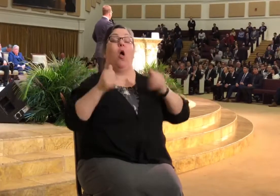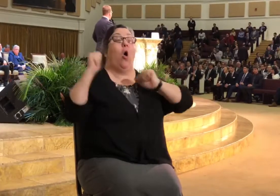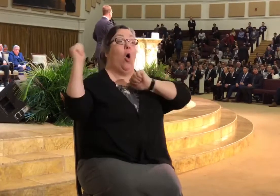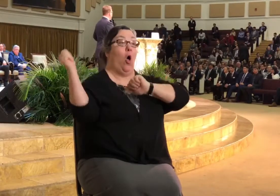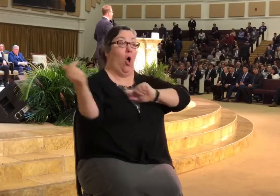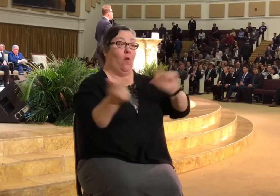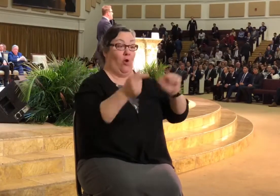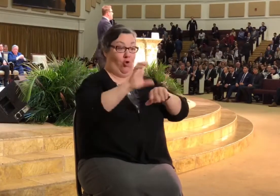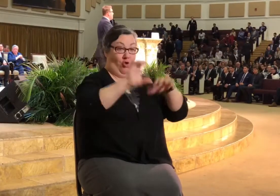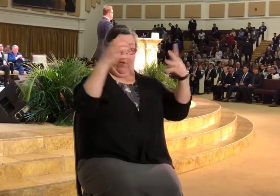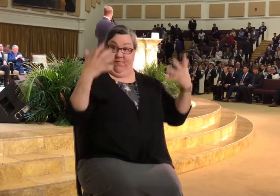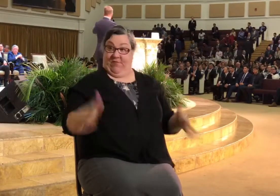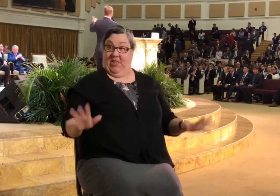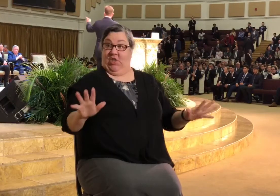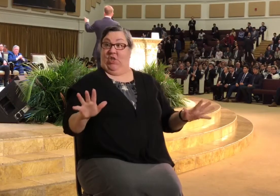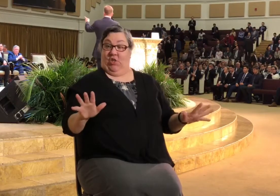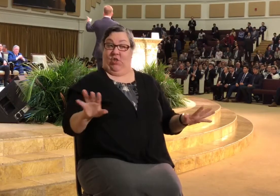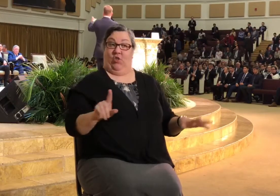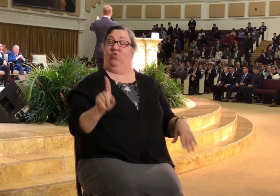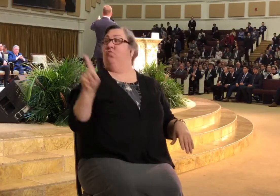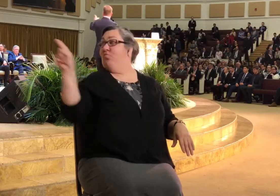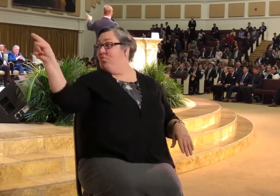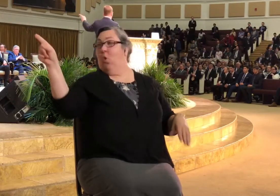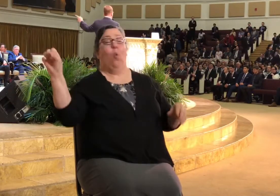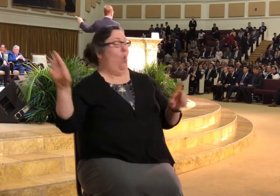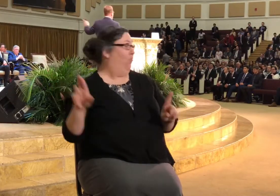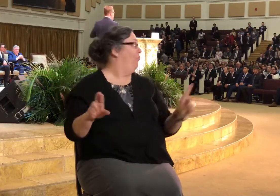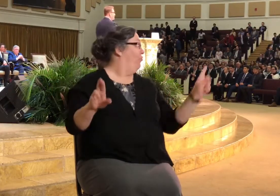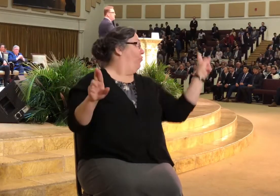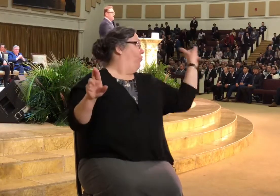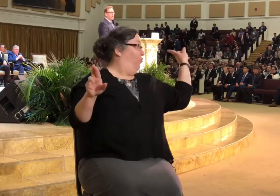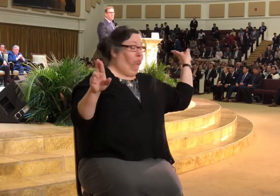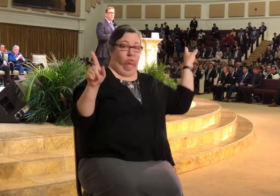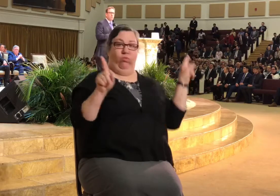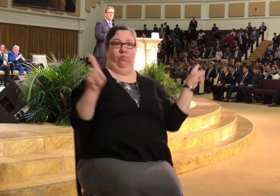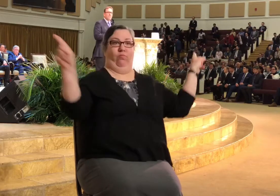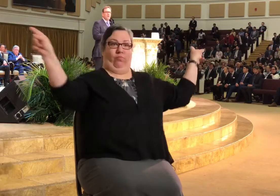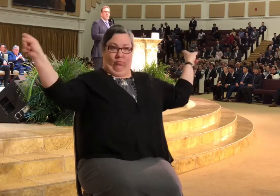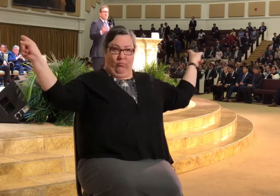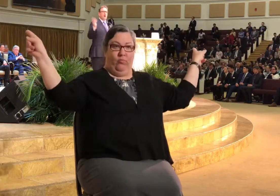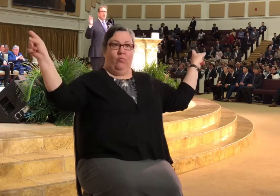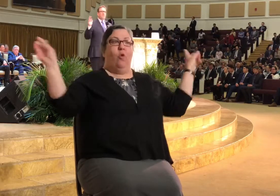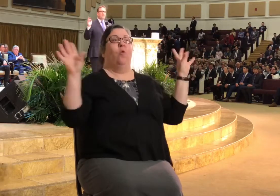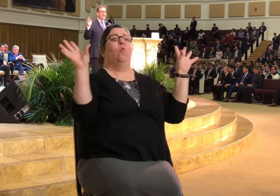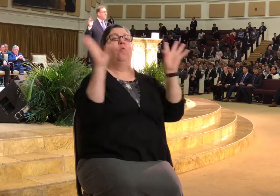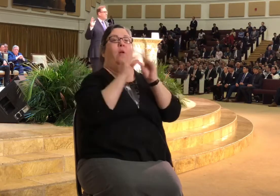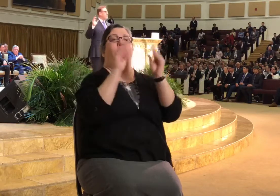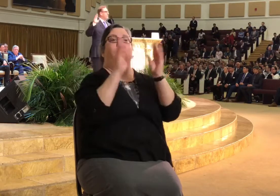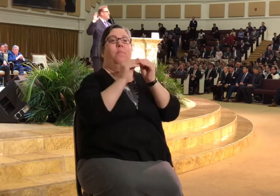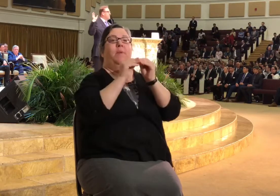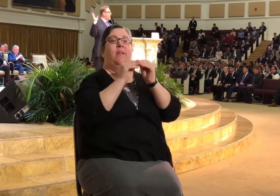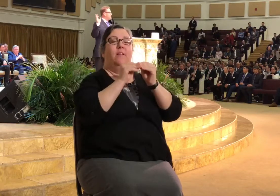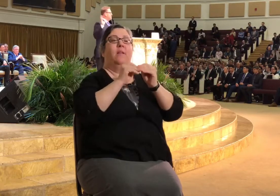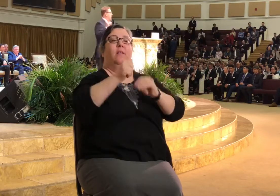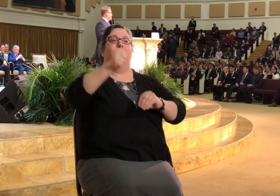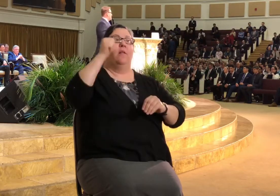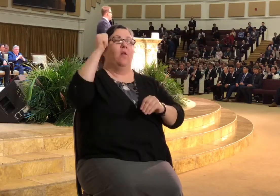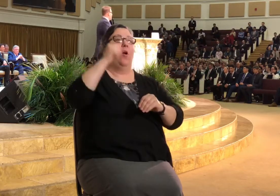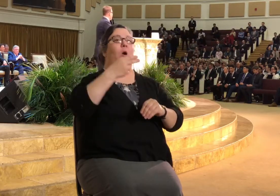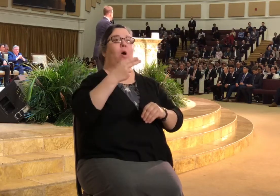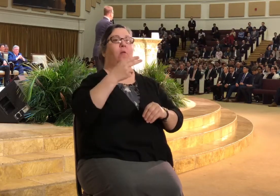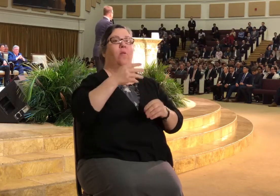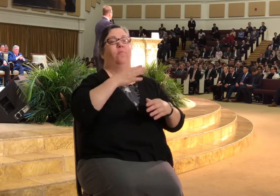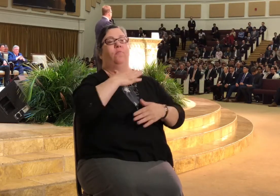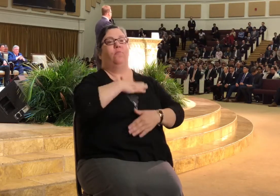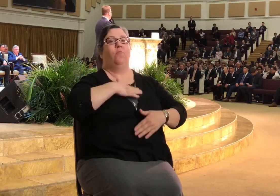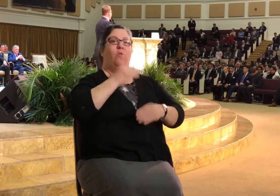Following service tonight through either side the hallway behind the auditorium in the Hall of Faith is the hospitality